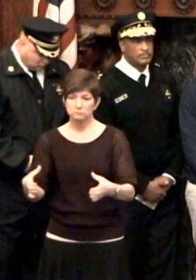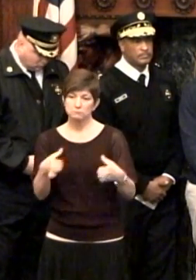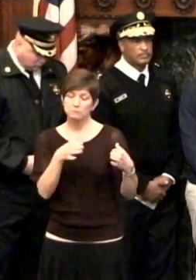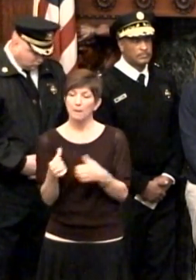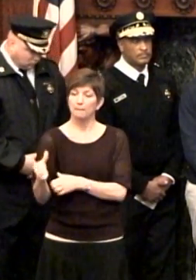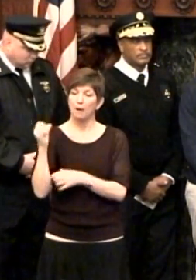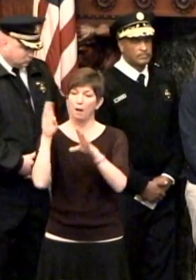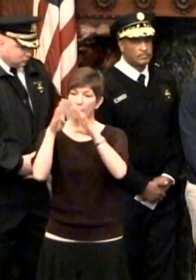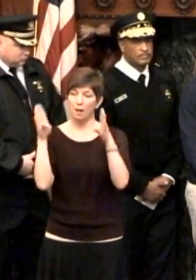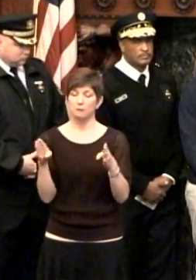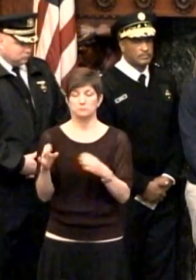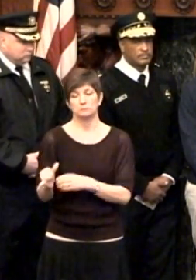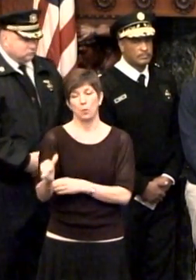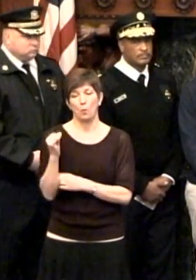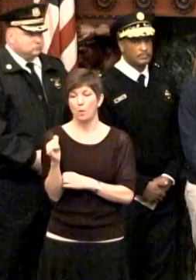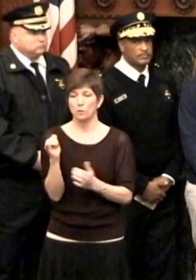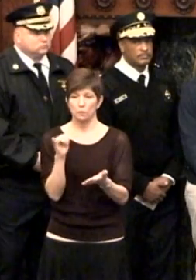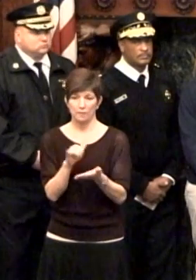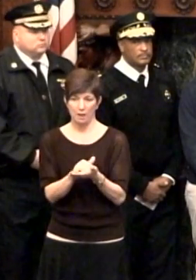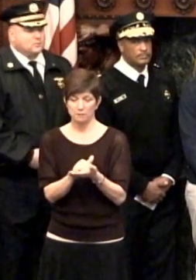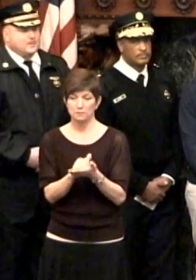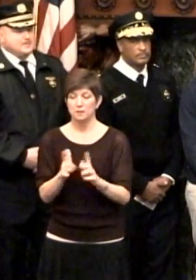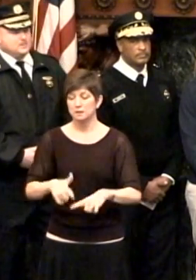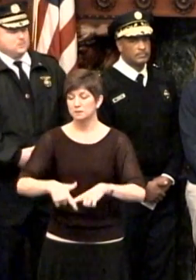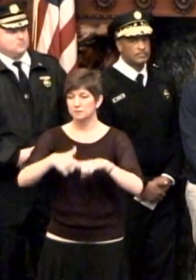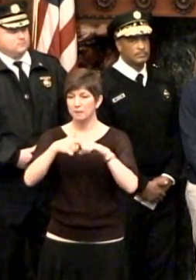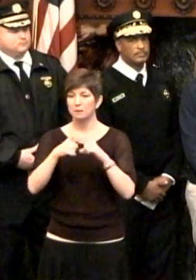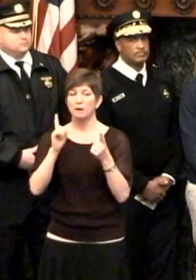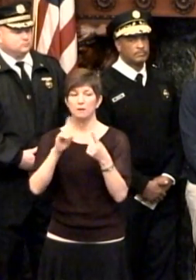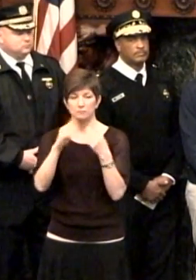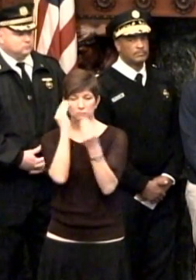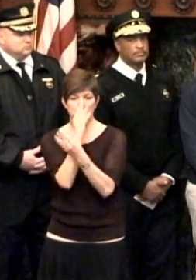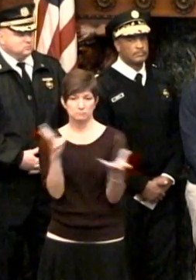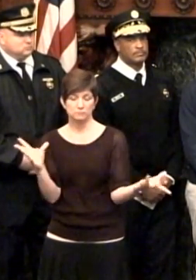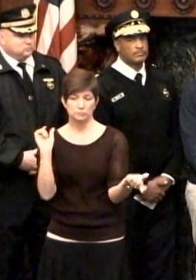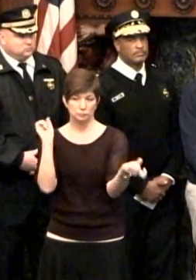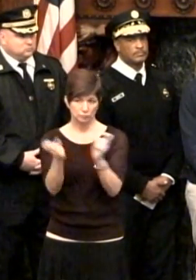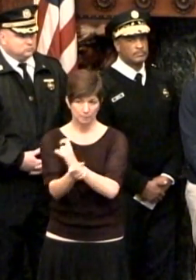not do that. They are suspended until further notice.